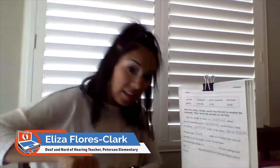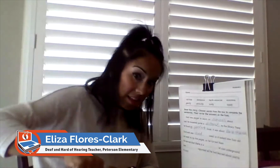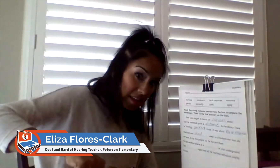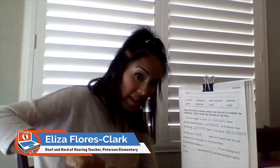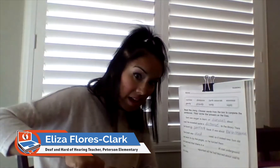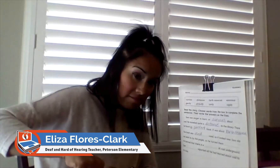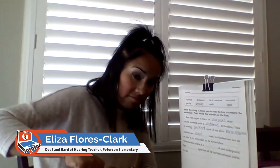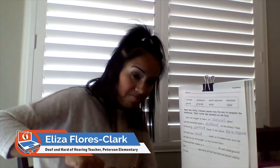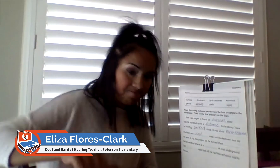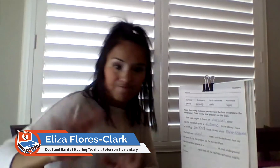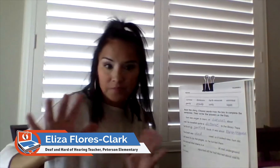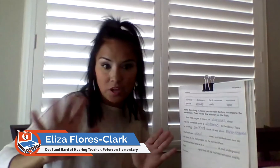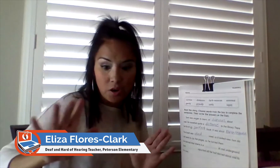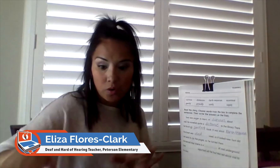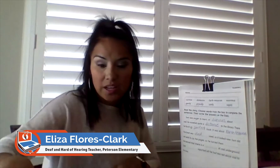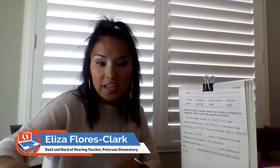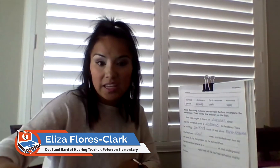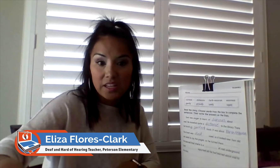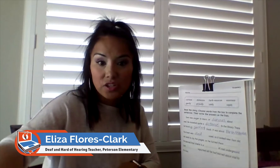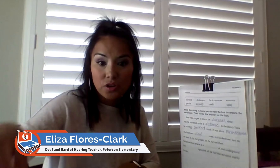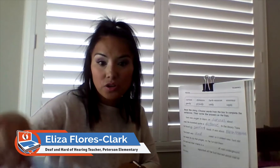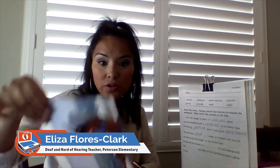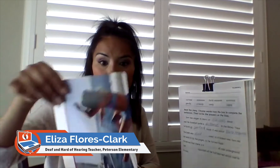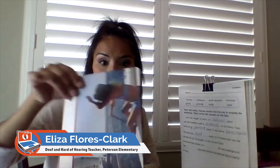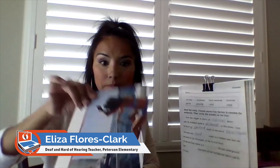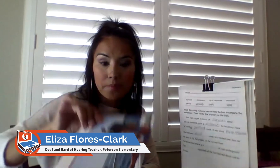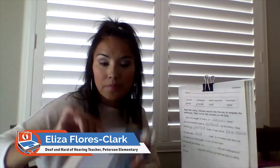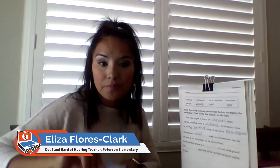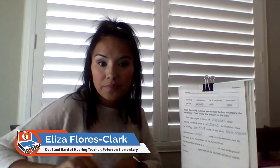like that? No, he turned them